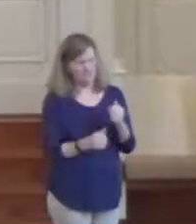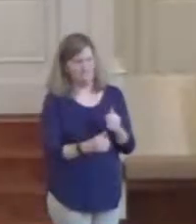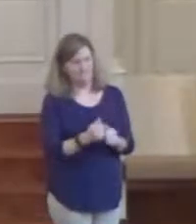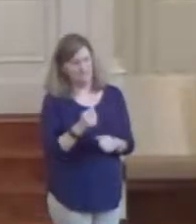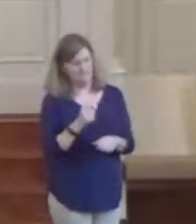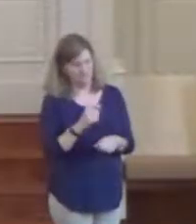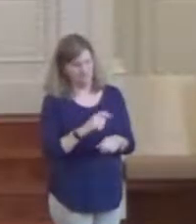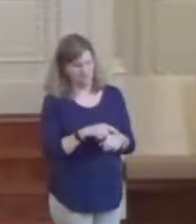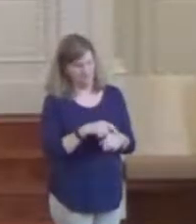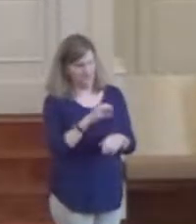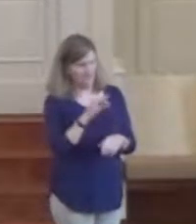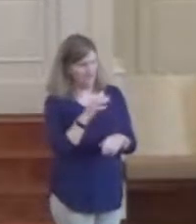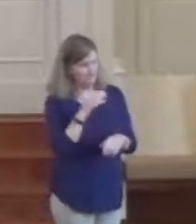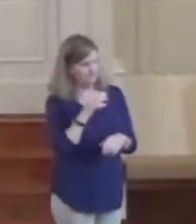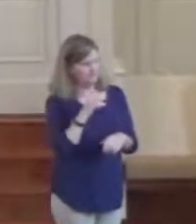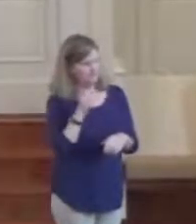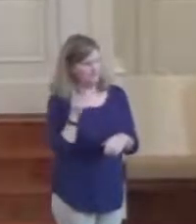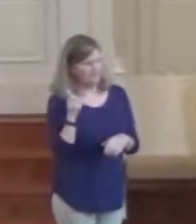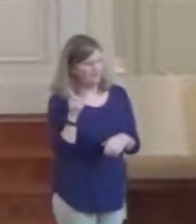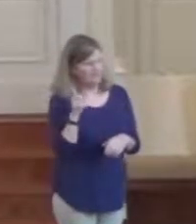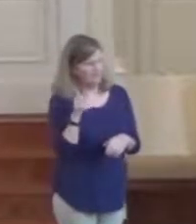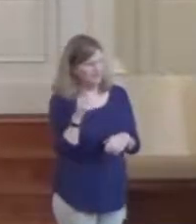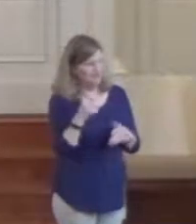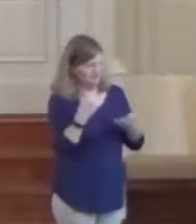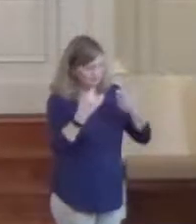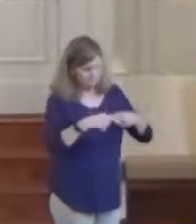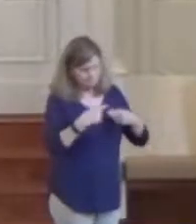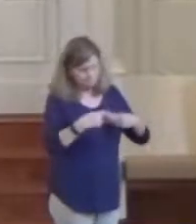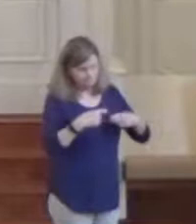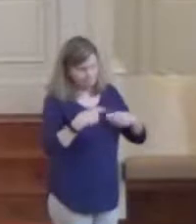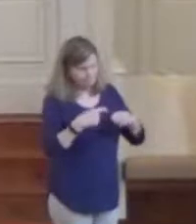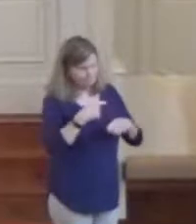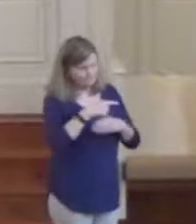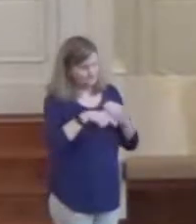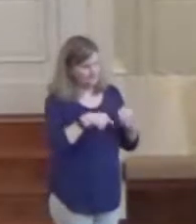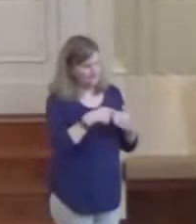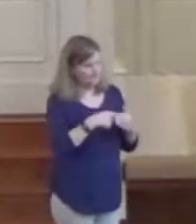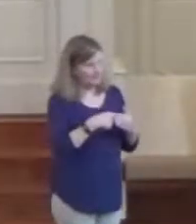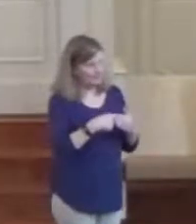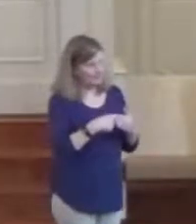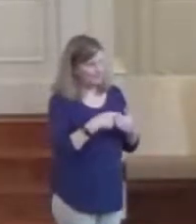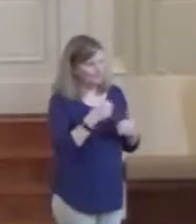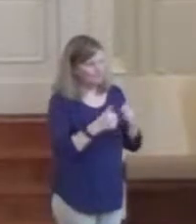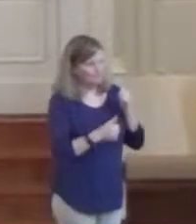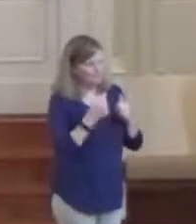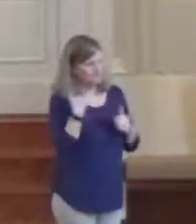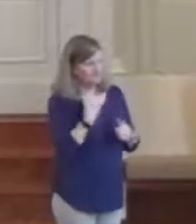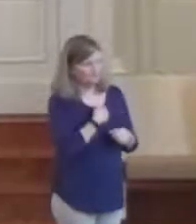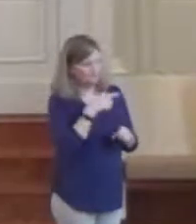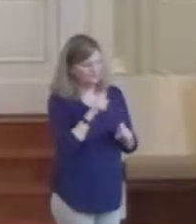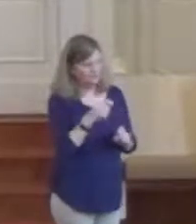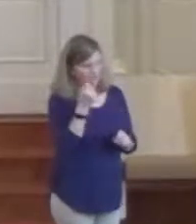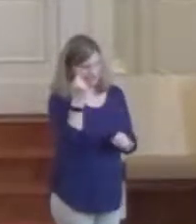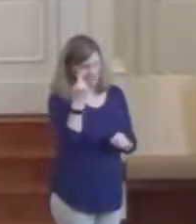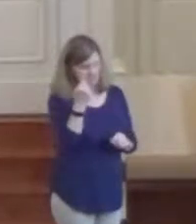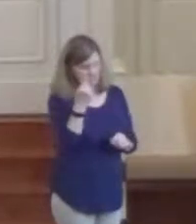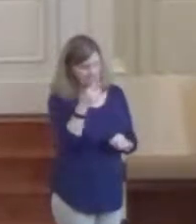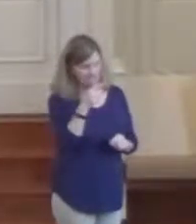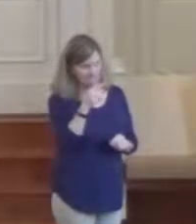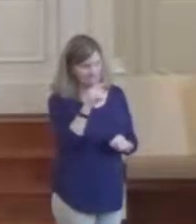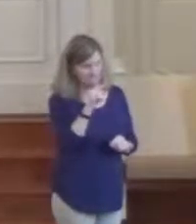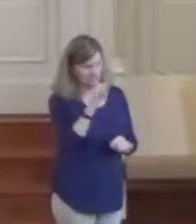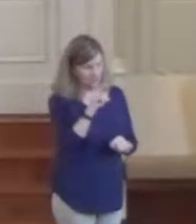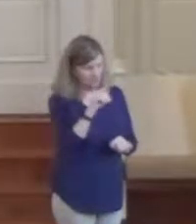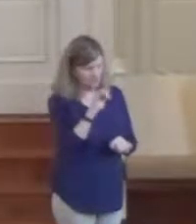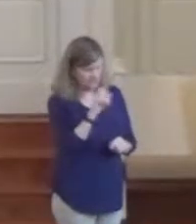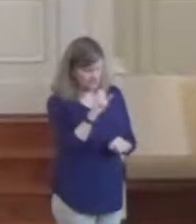9 times out of 10, I think, they usually devolve into a heated argument about whether or not we should understand Genesis this